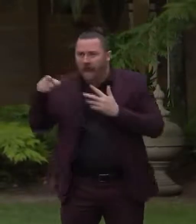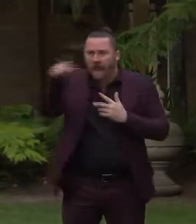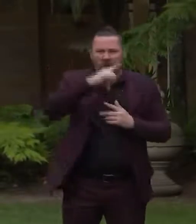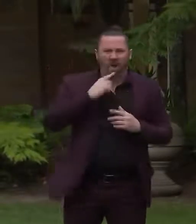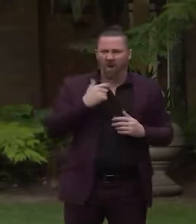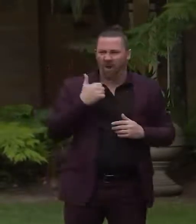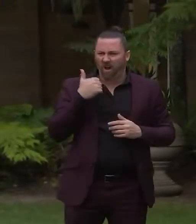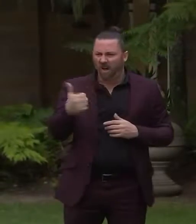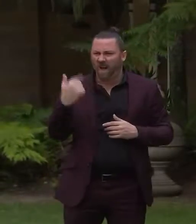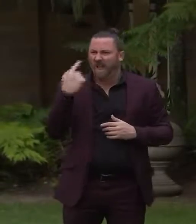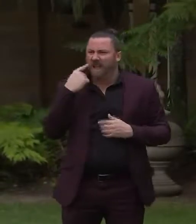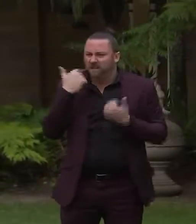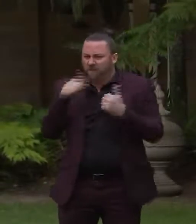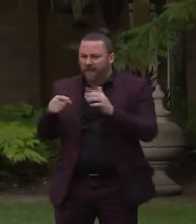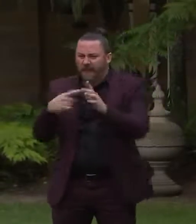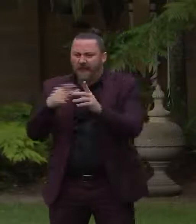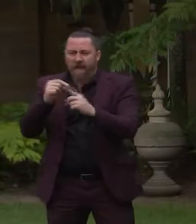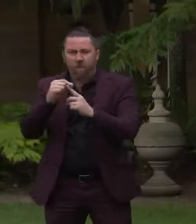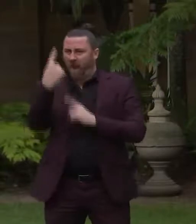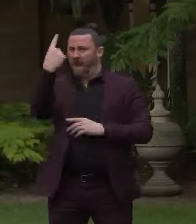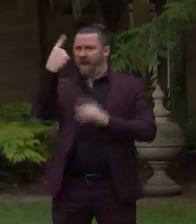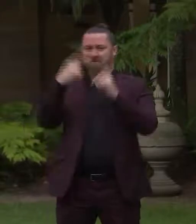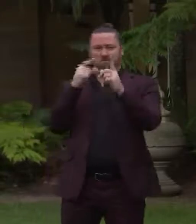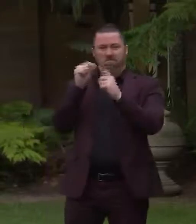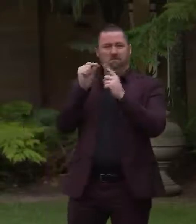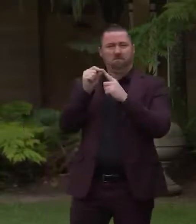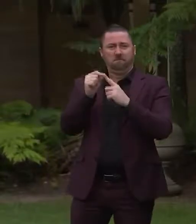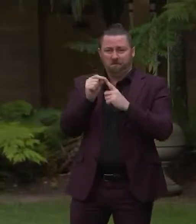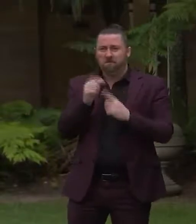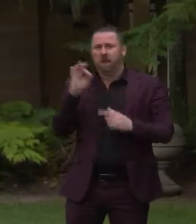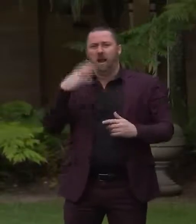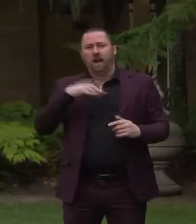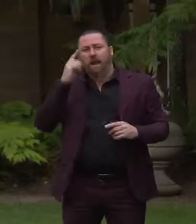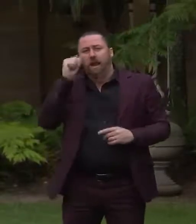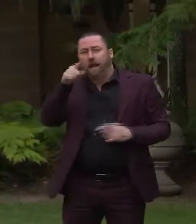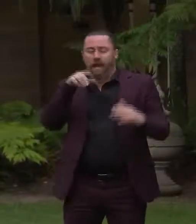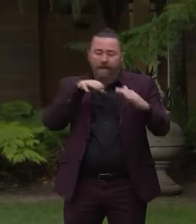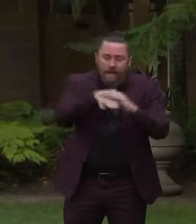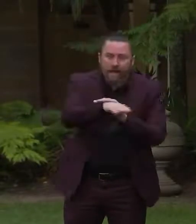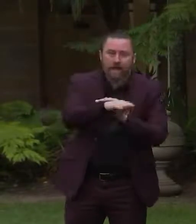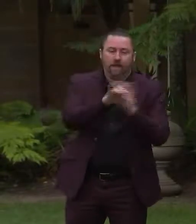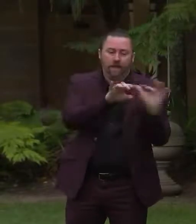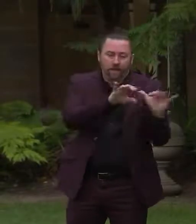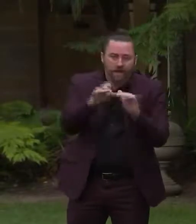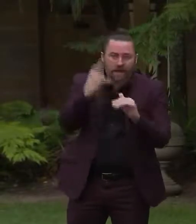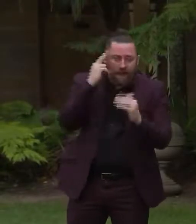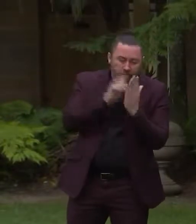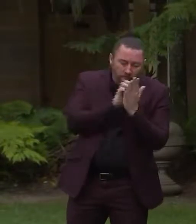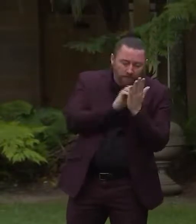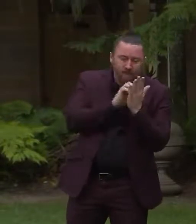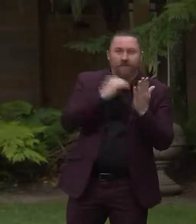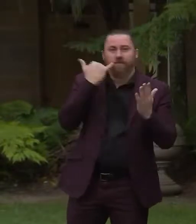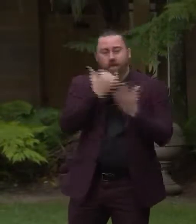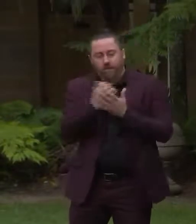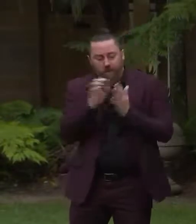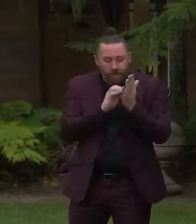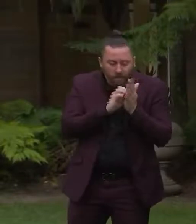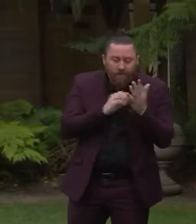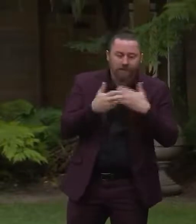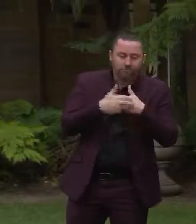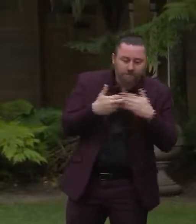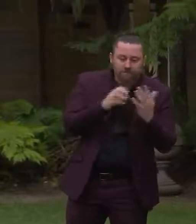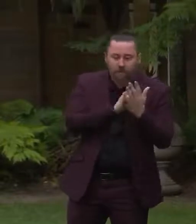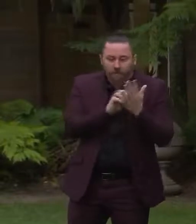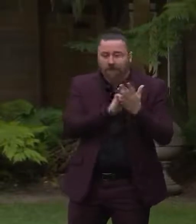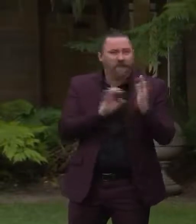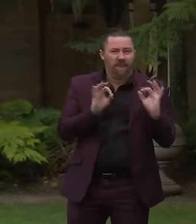been incredibly positive. Having a single app that doesn't require you to re-enter your details every time you go somewhere has been